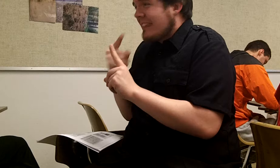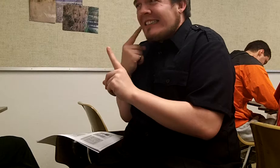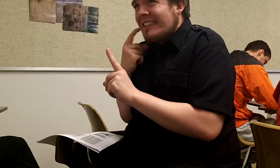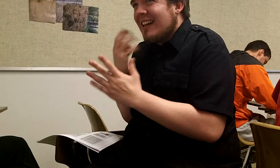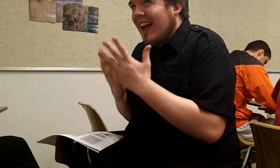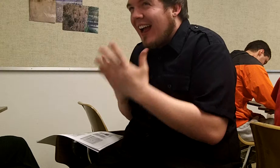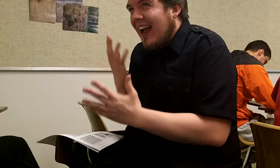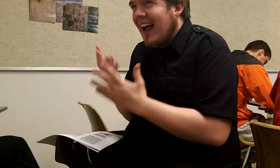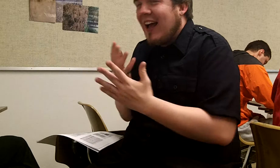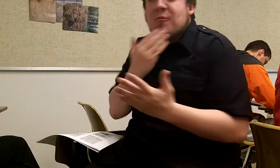Thank you.